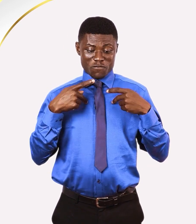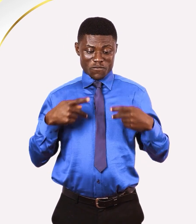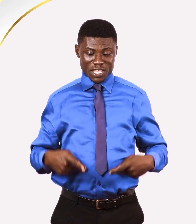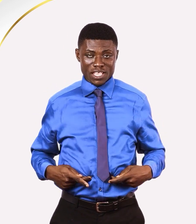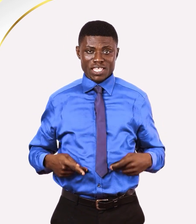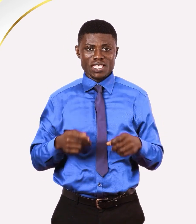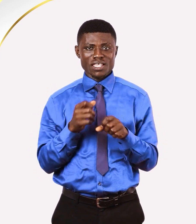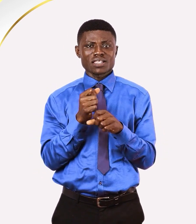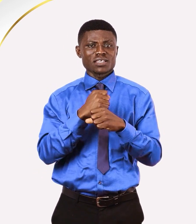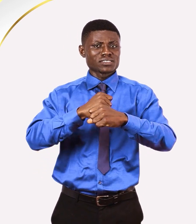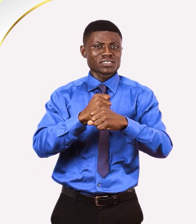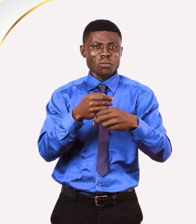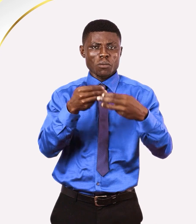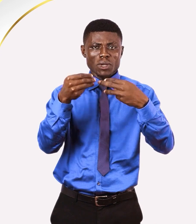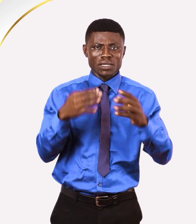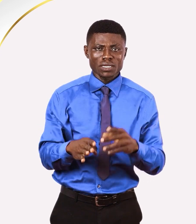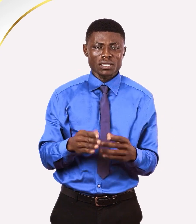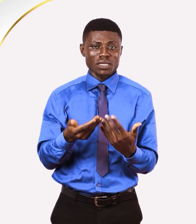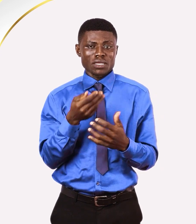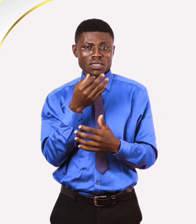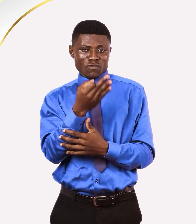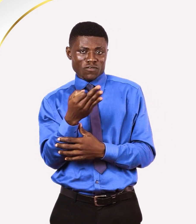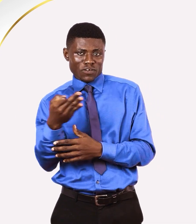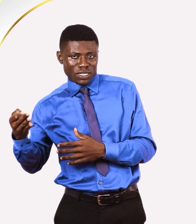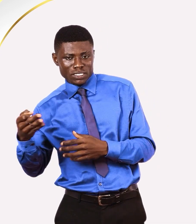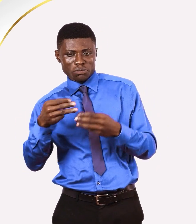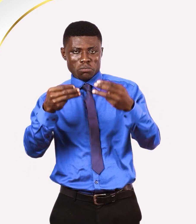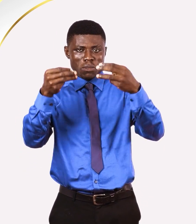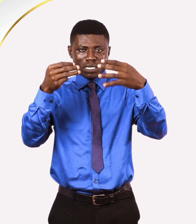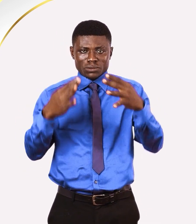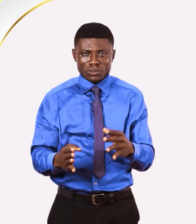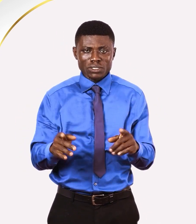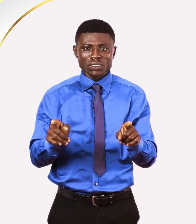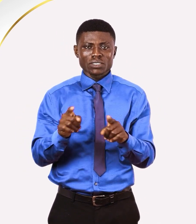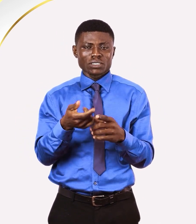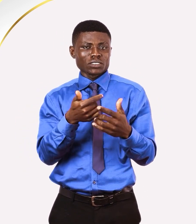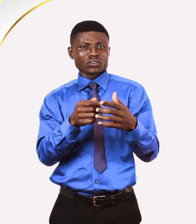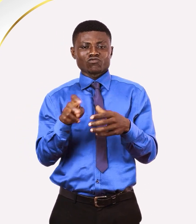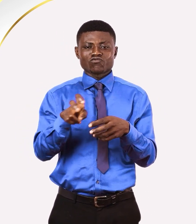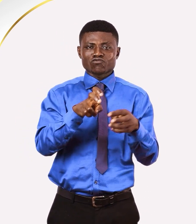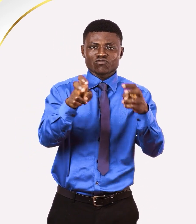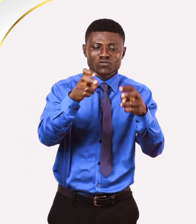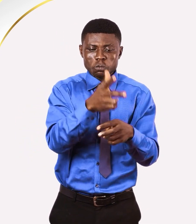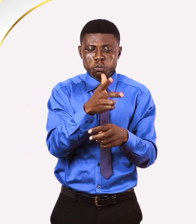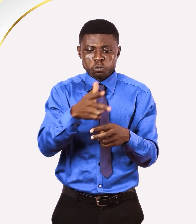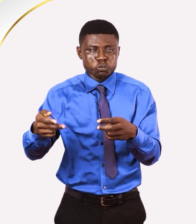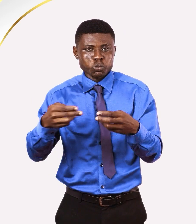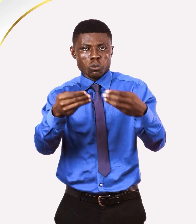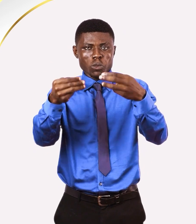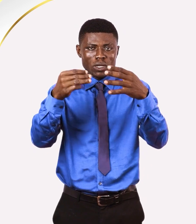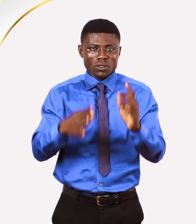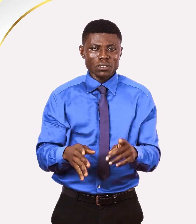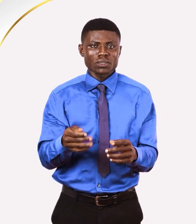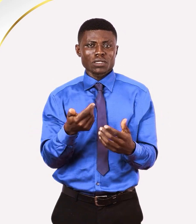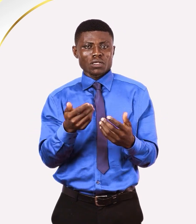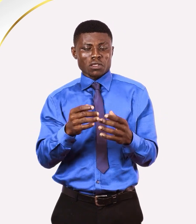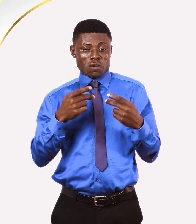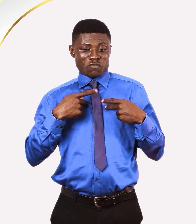physical security management, facilities management, transport or fleet